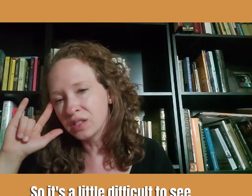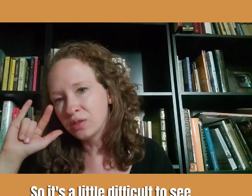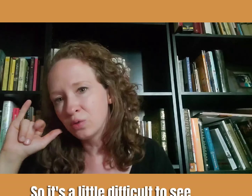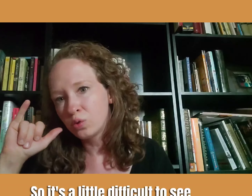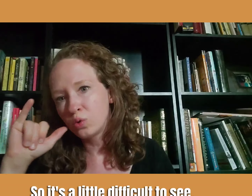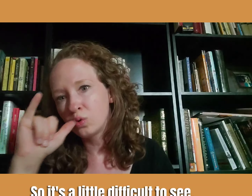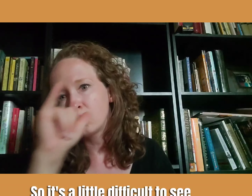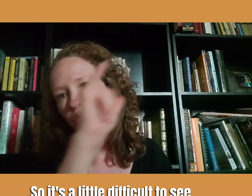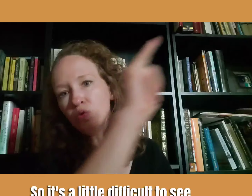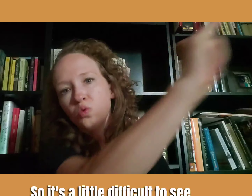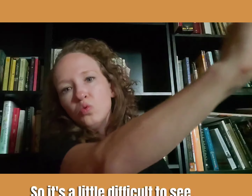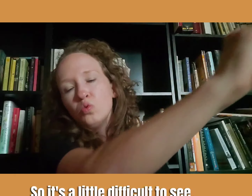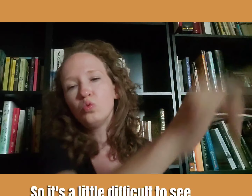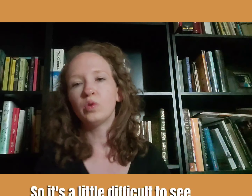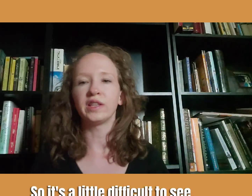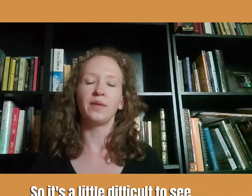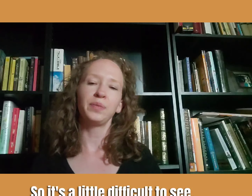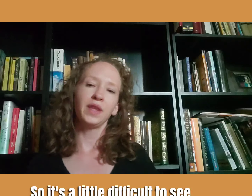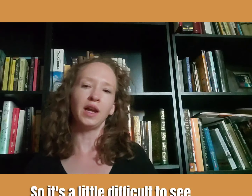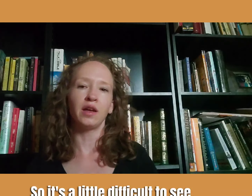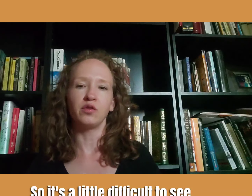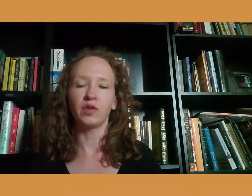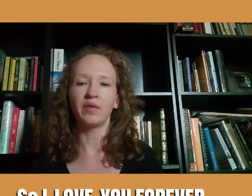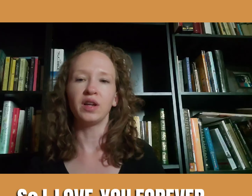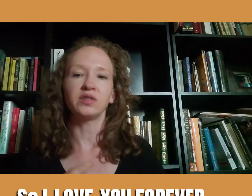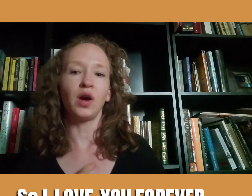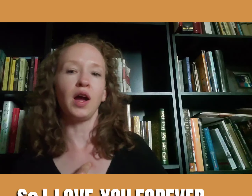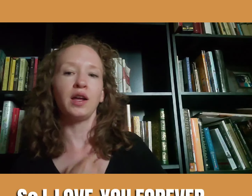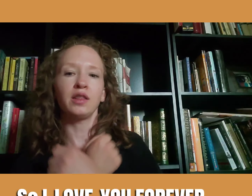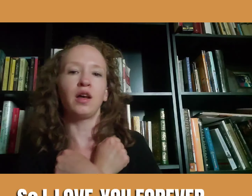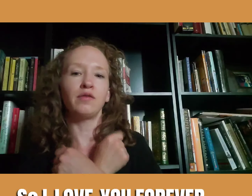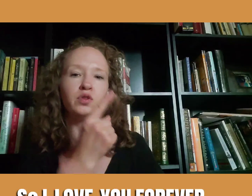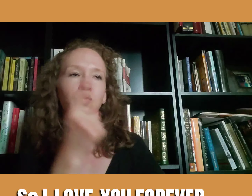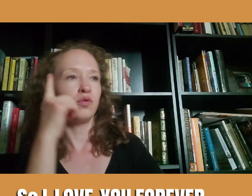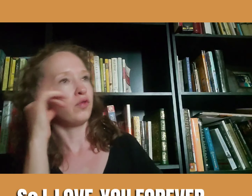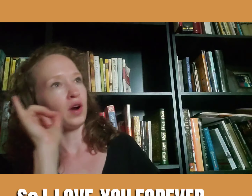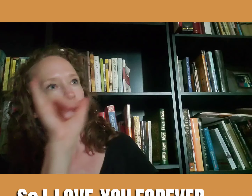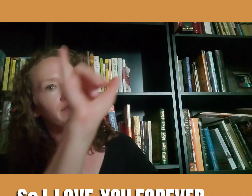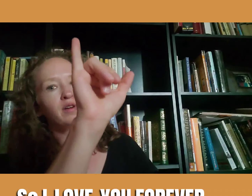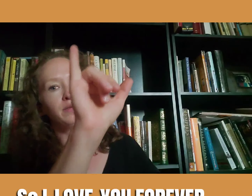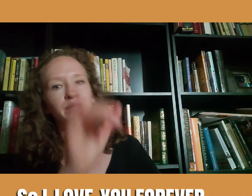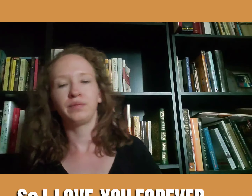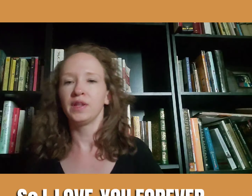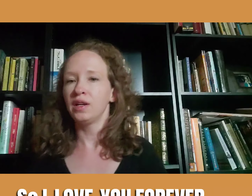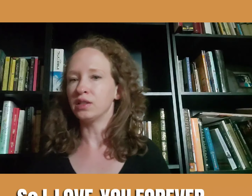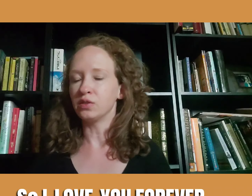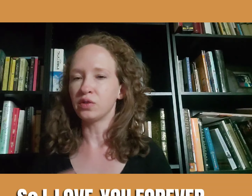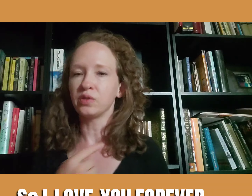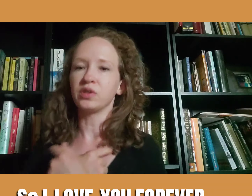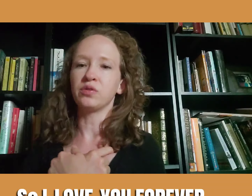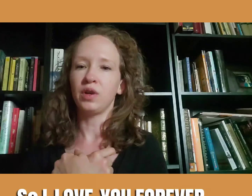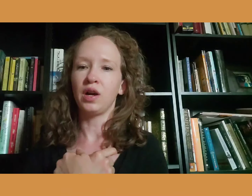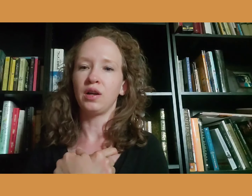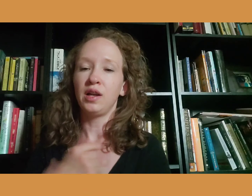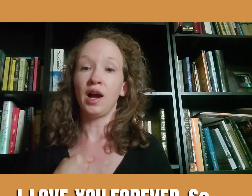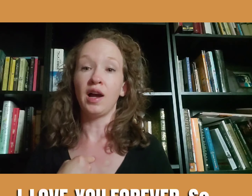whoo like that I love you forever so I love you forever I do it straight toward you I